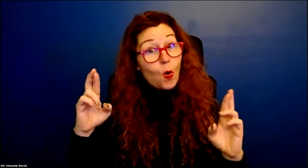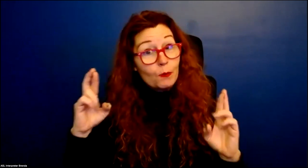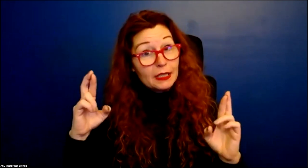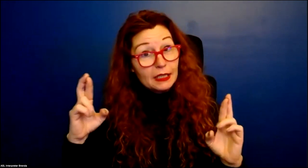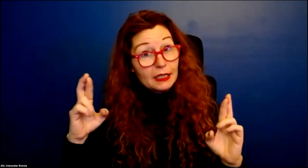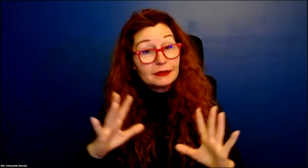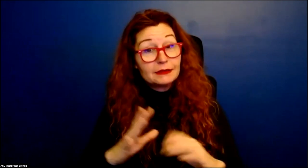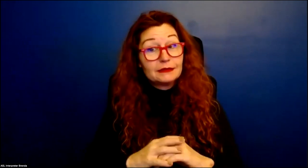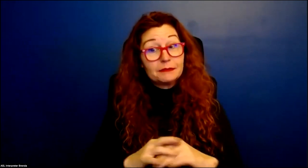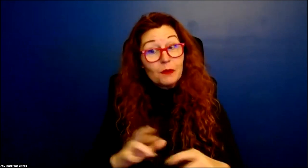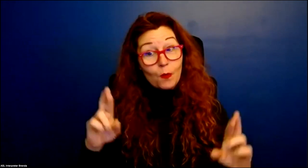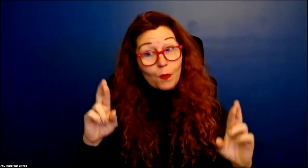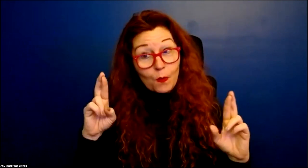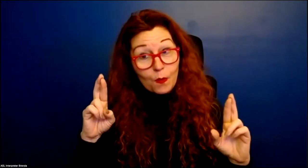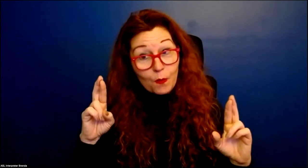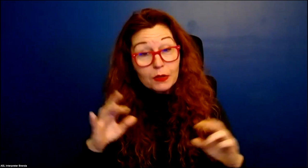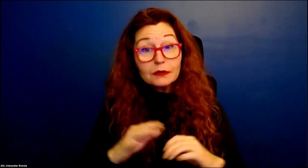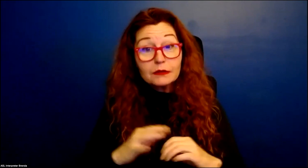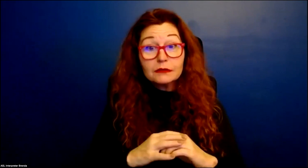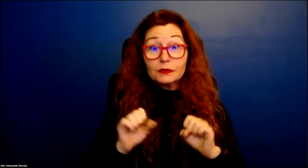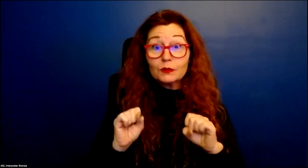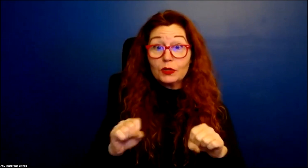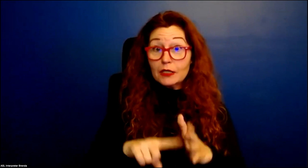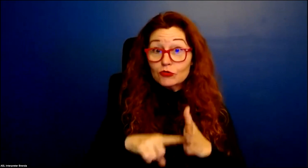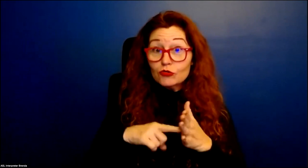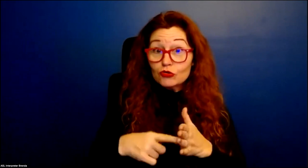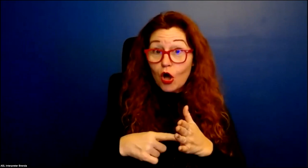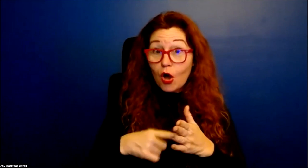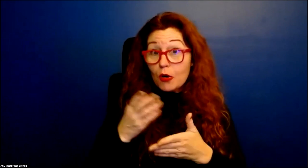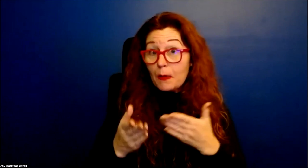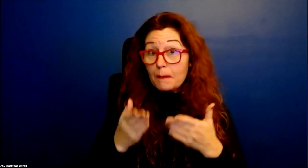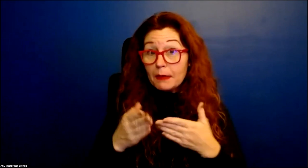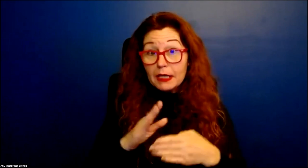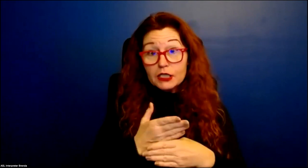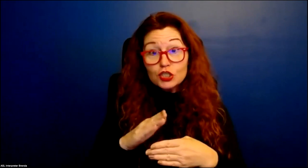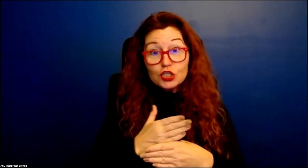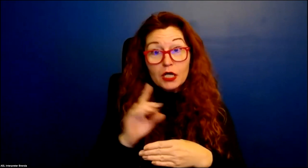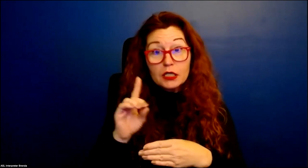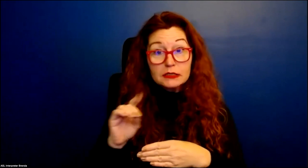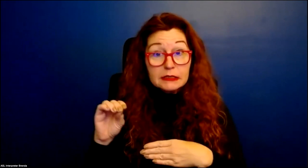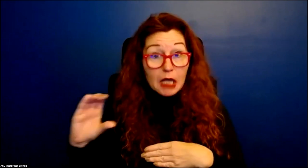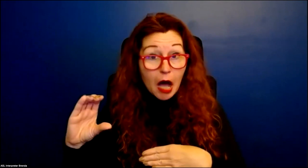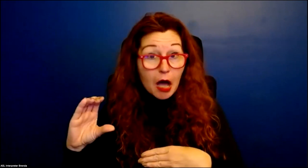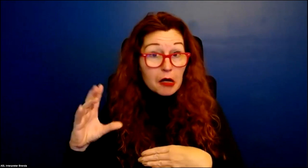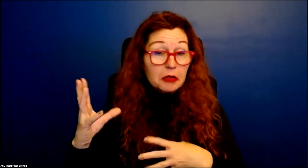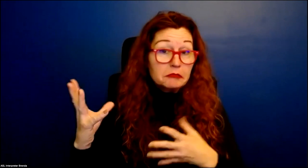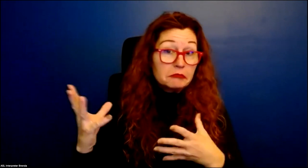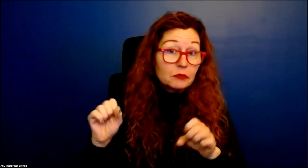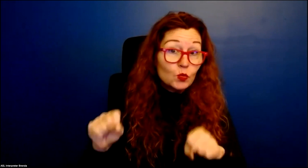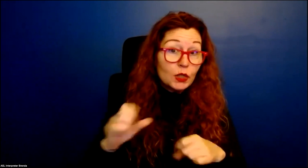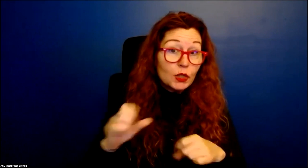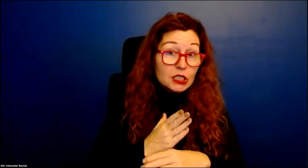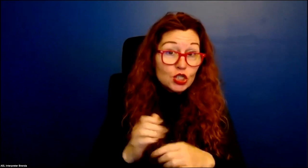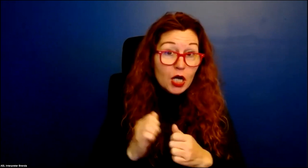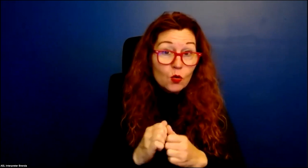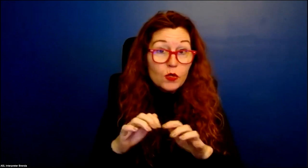without anybody's consent, but are we able to start maybe like a share doc or something that we can share with our